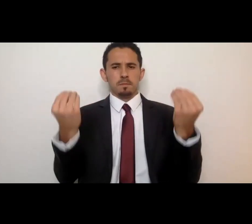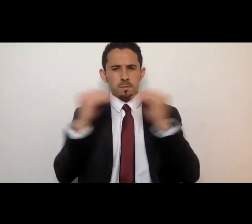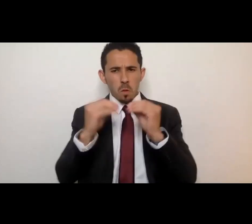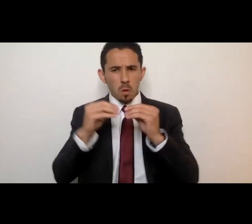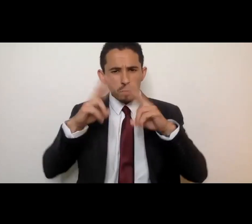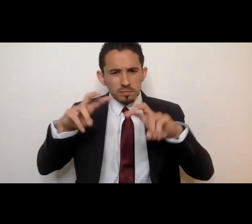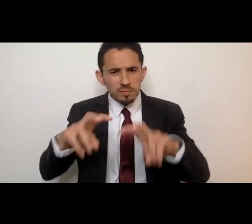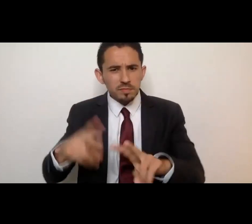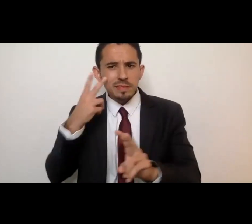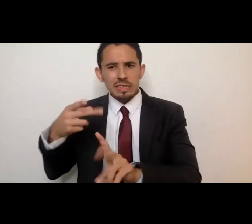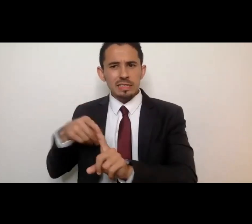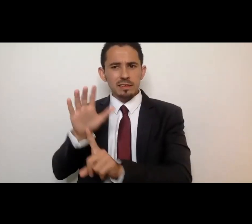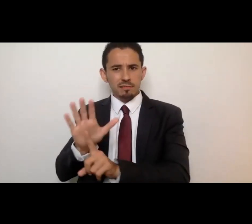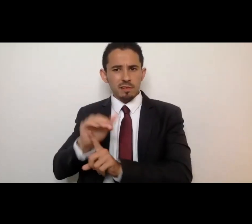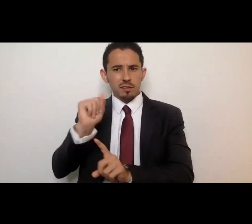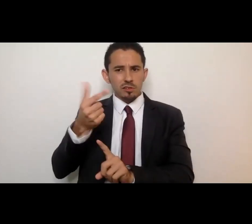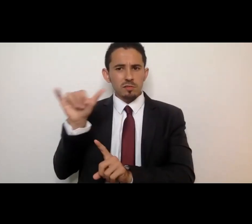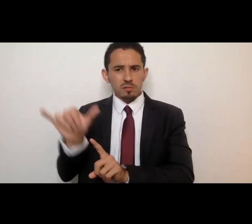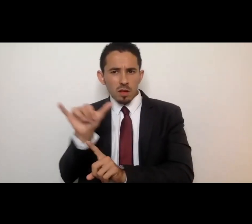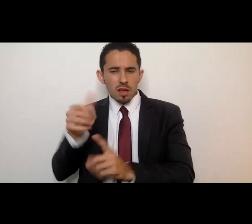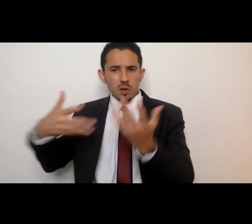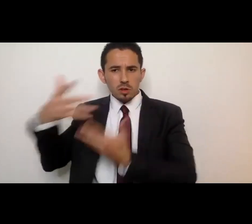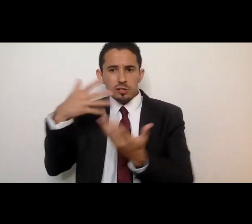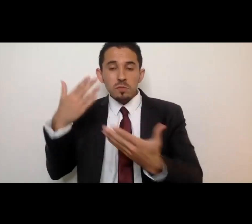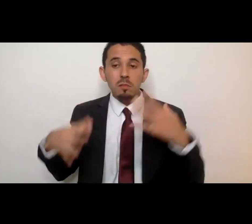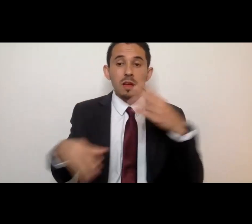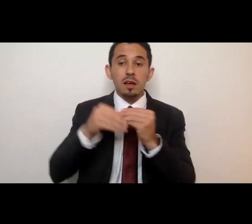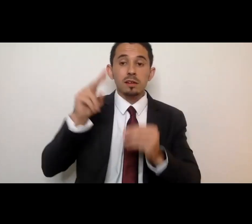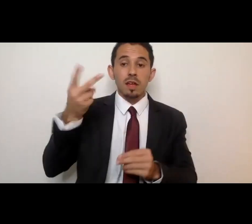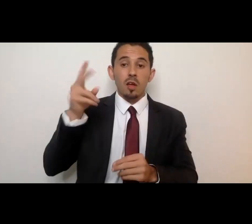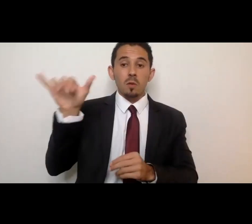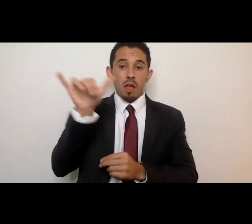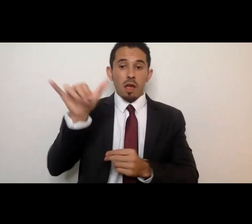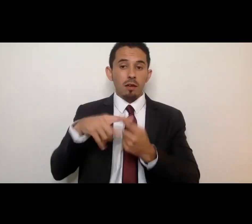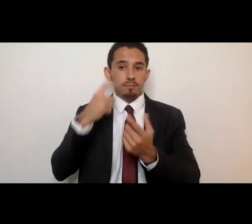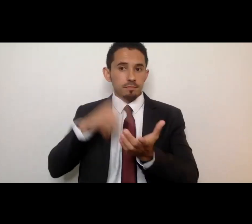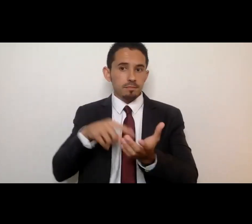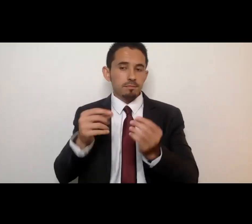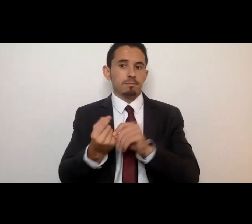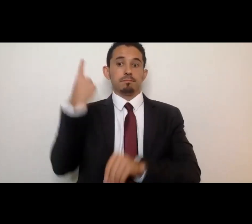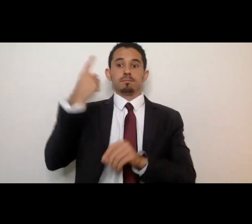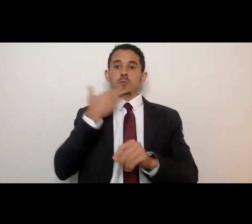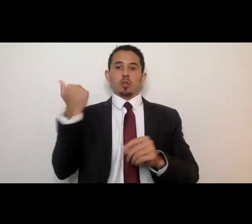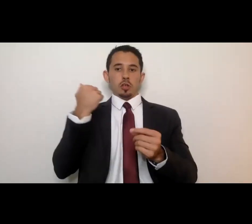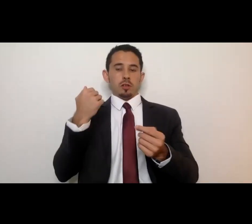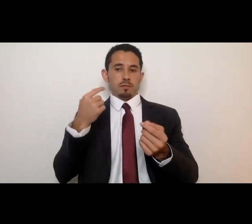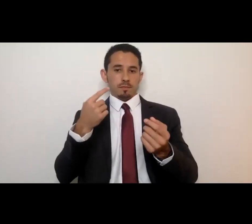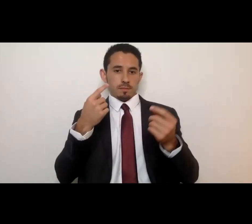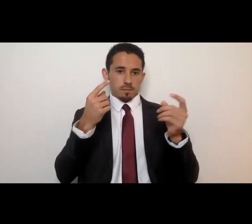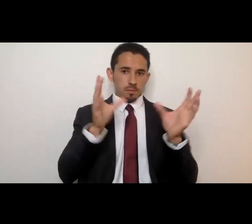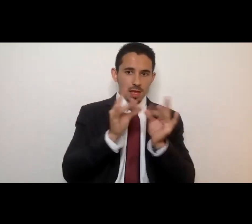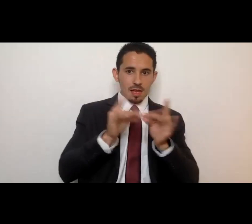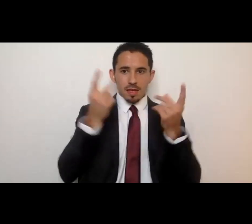Future directions for the study would be further analysis on antigen and antibody interaction, maybe adding that second antibody that